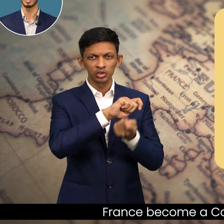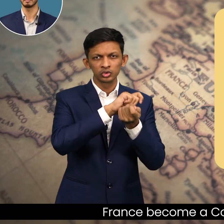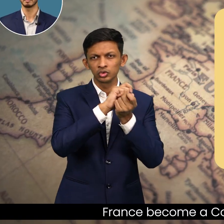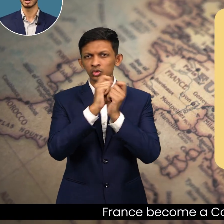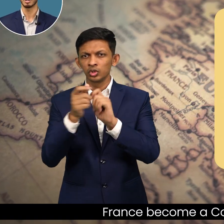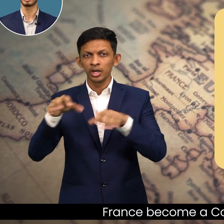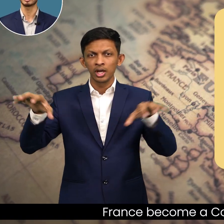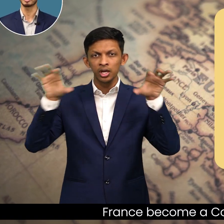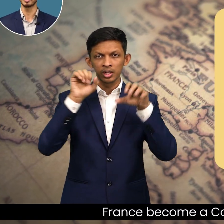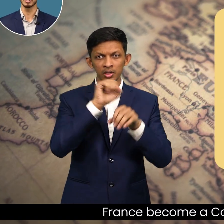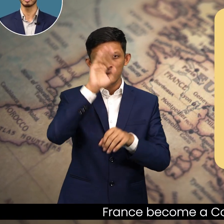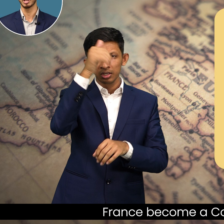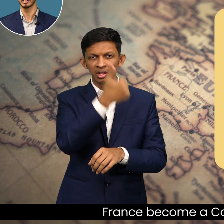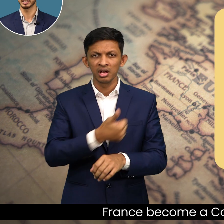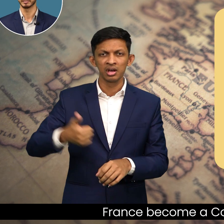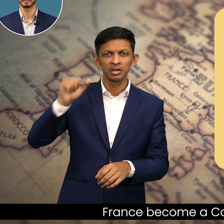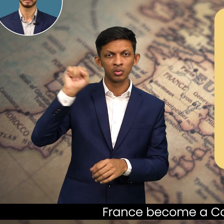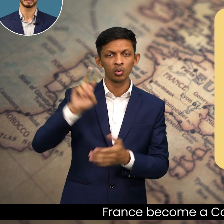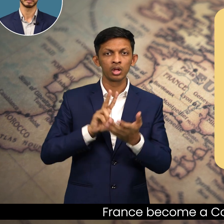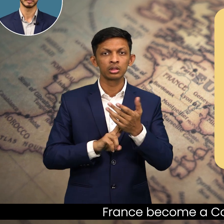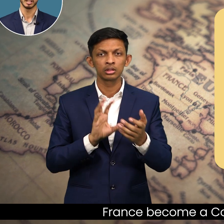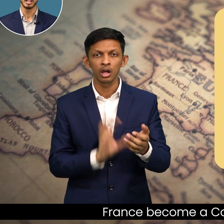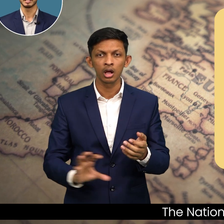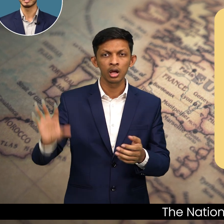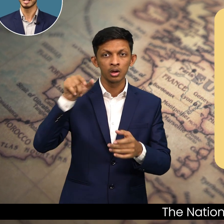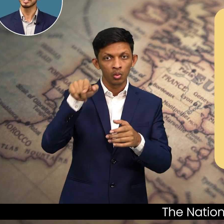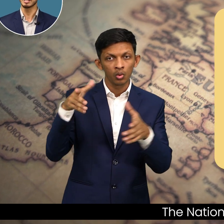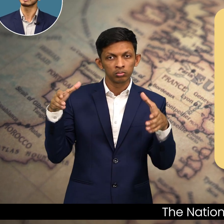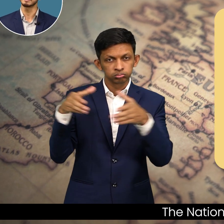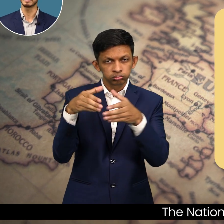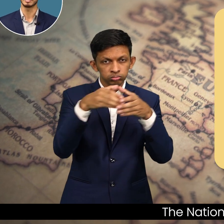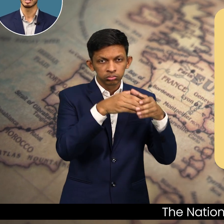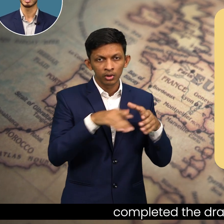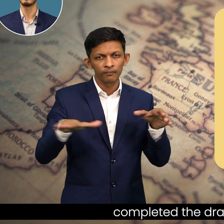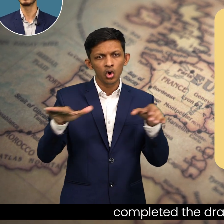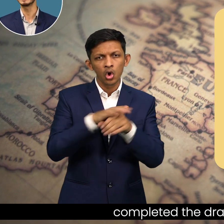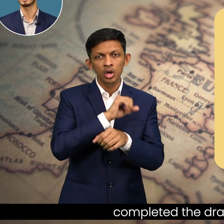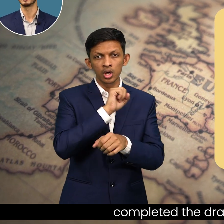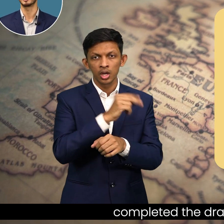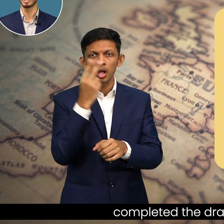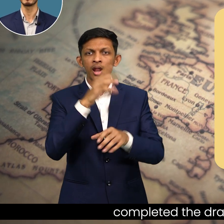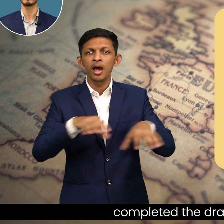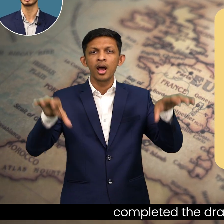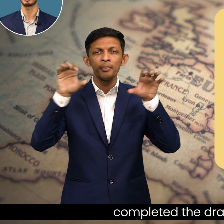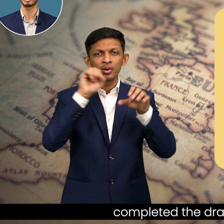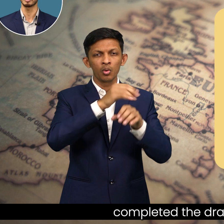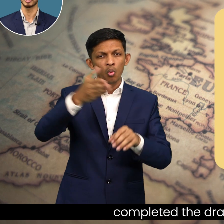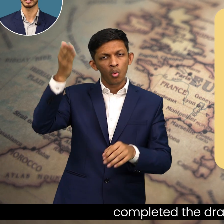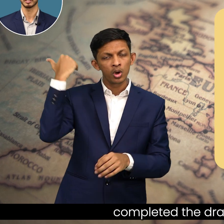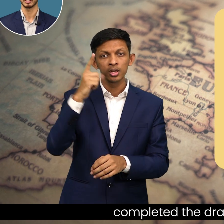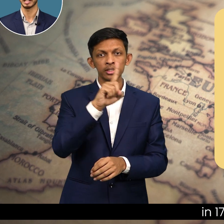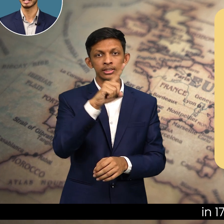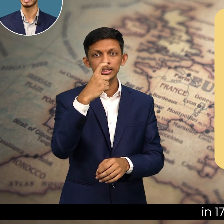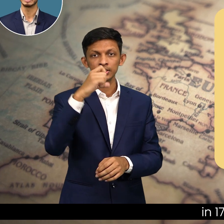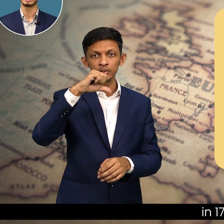France became a constitutional monarchy. The National Assembly completed the draft of the